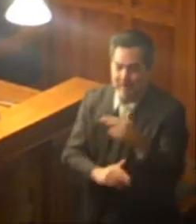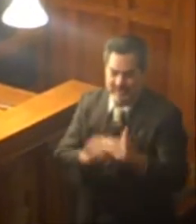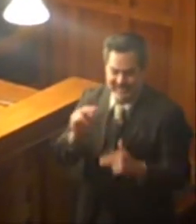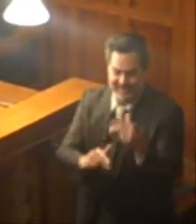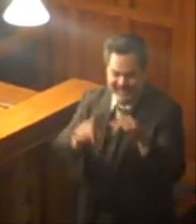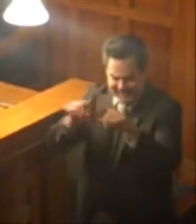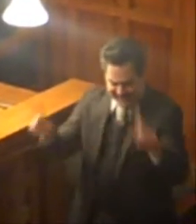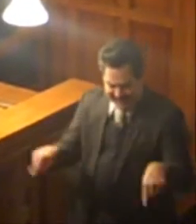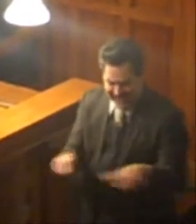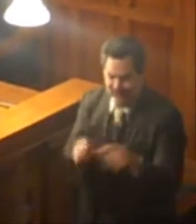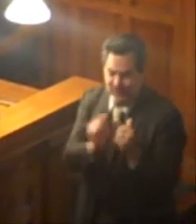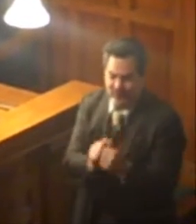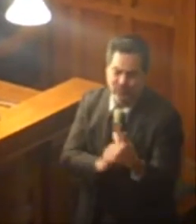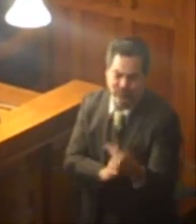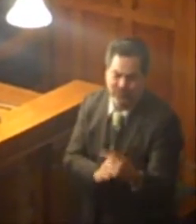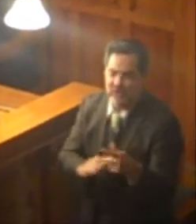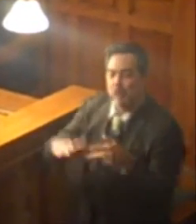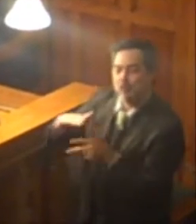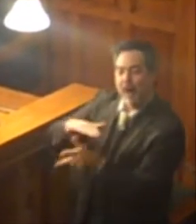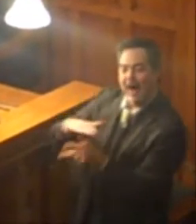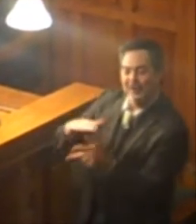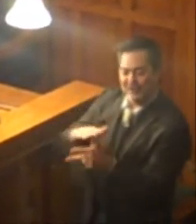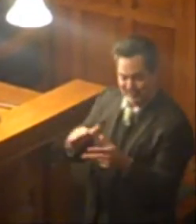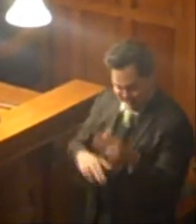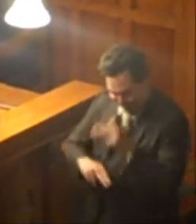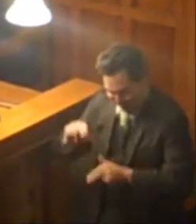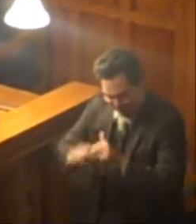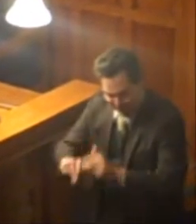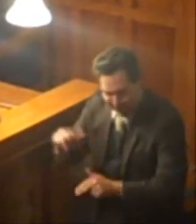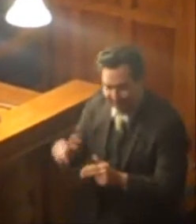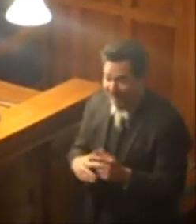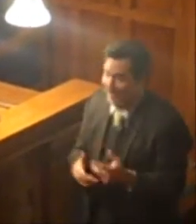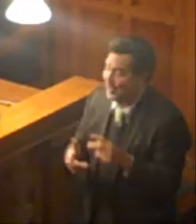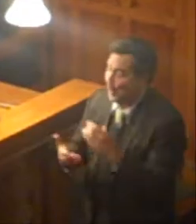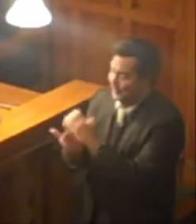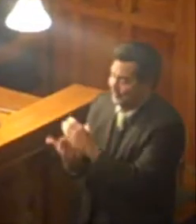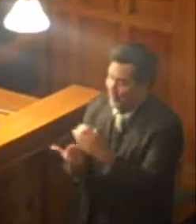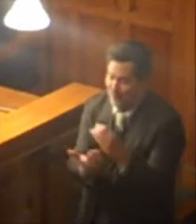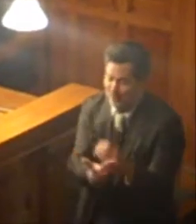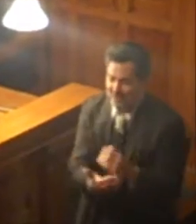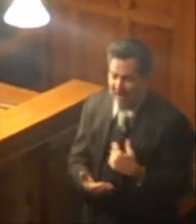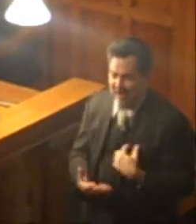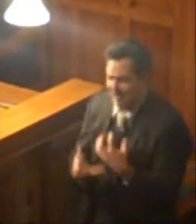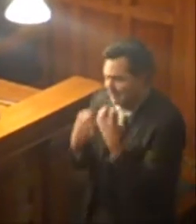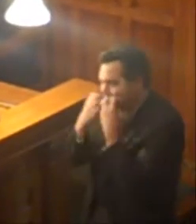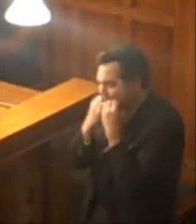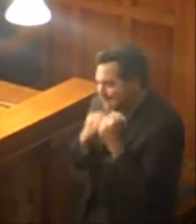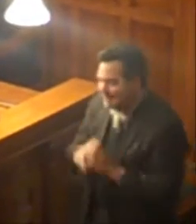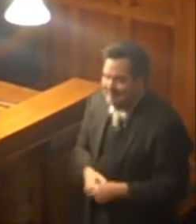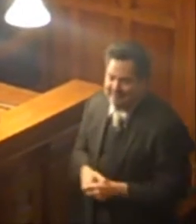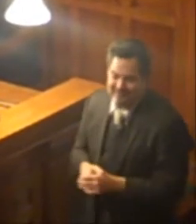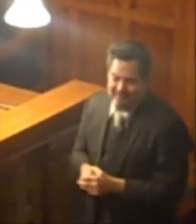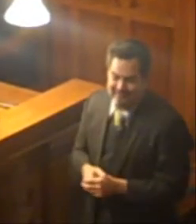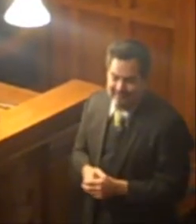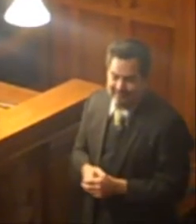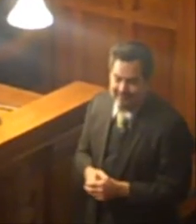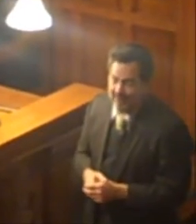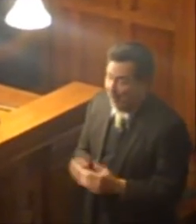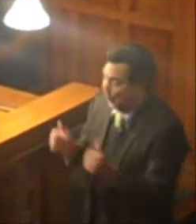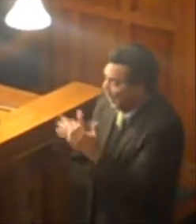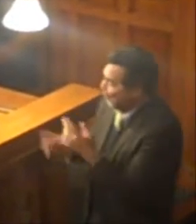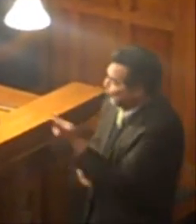I in the garage. I cherish these photos. I don't know what I would have done